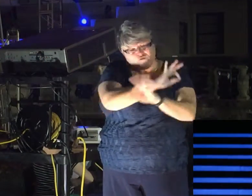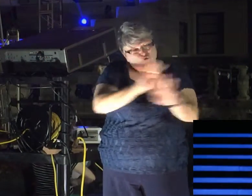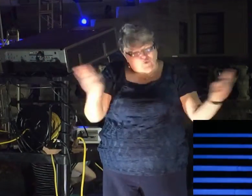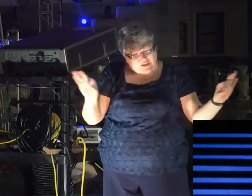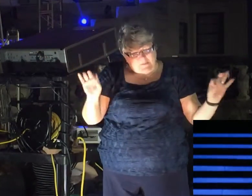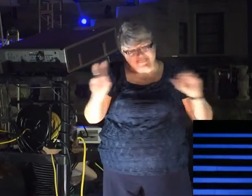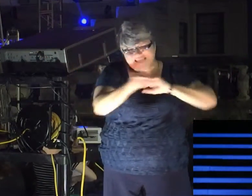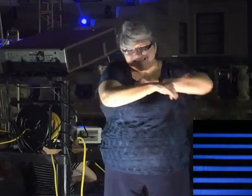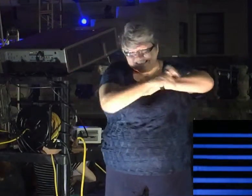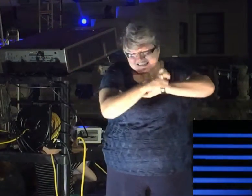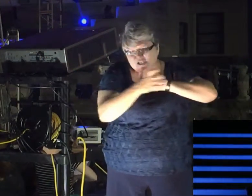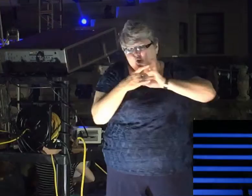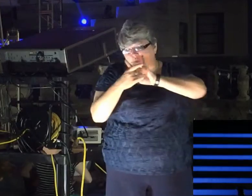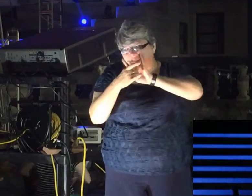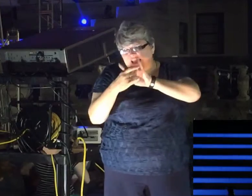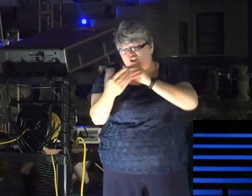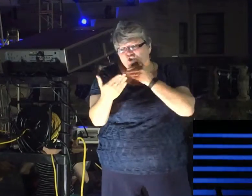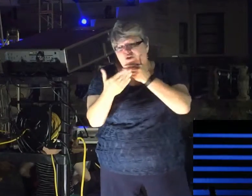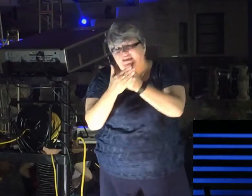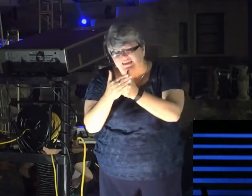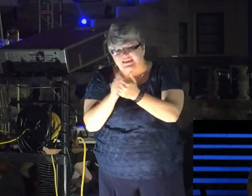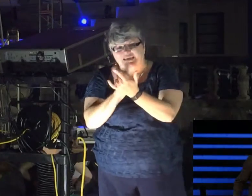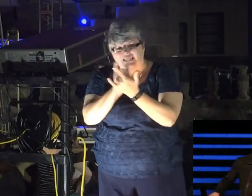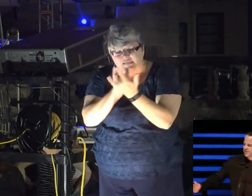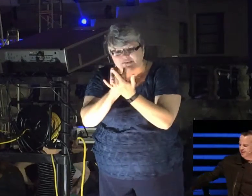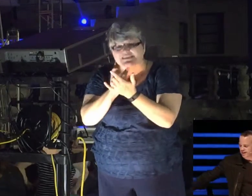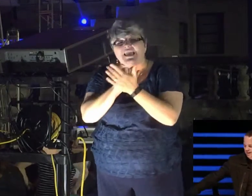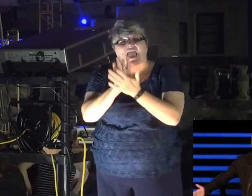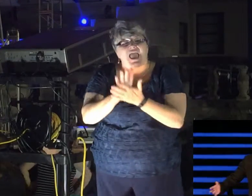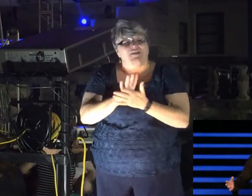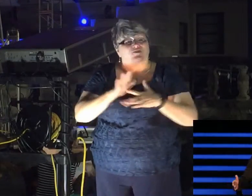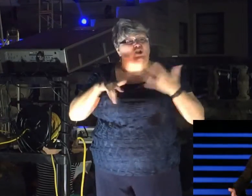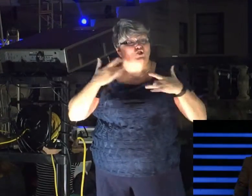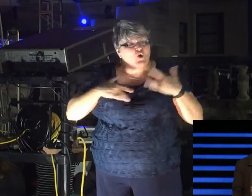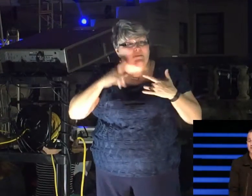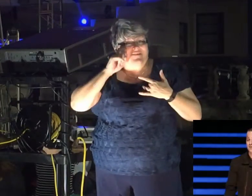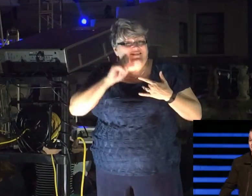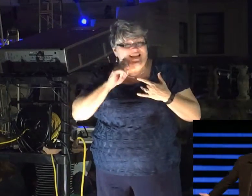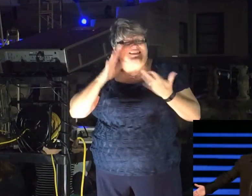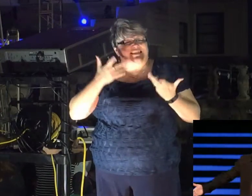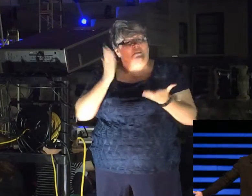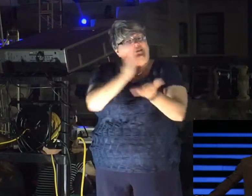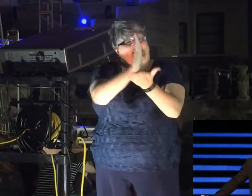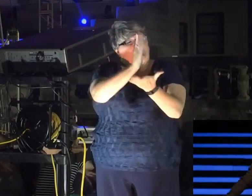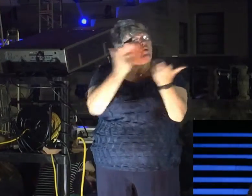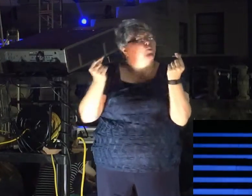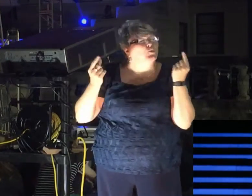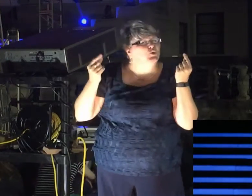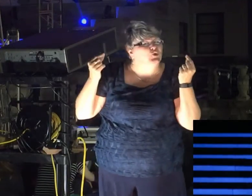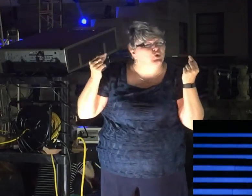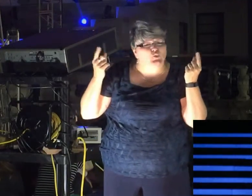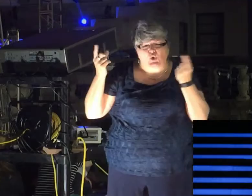of freedom that's stealing from us relational intimacy and even the enjoyment of sex by the end of it. And I want to